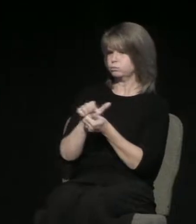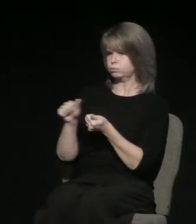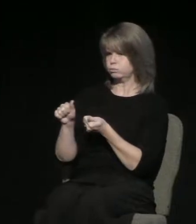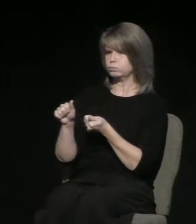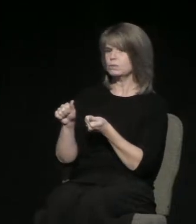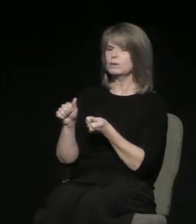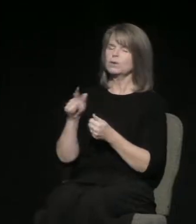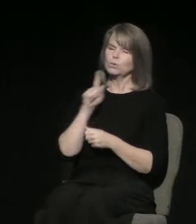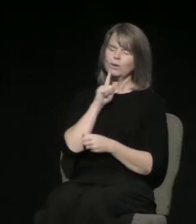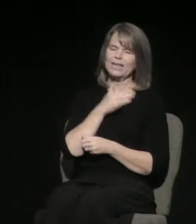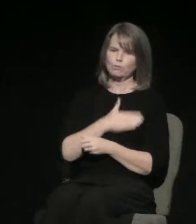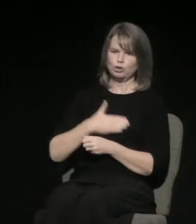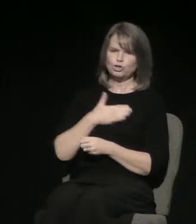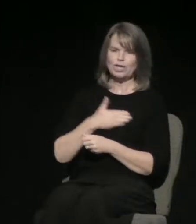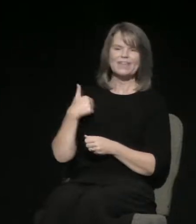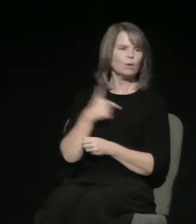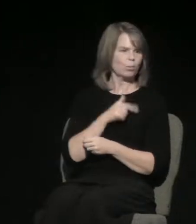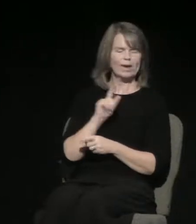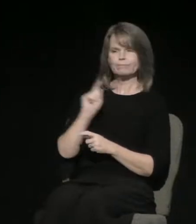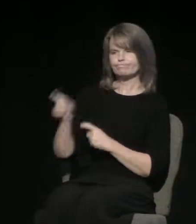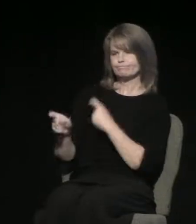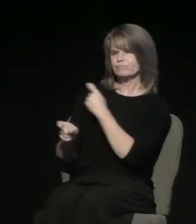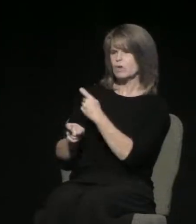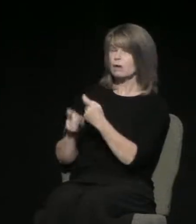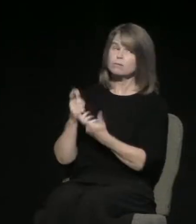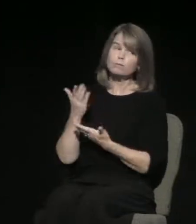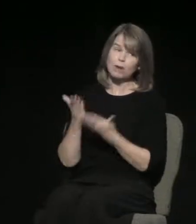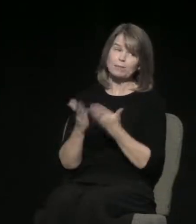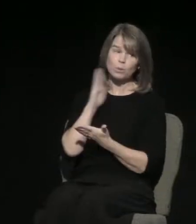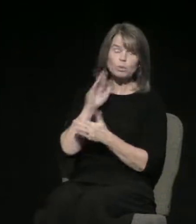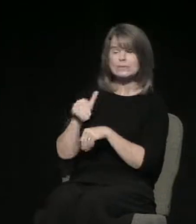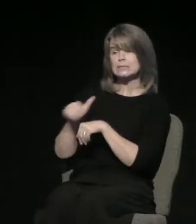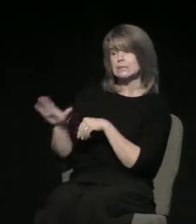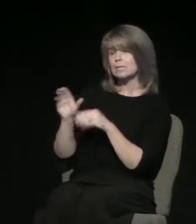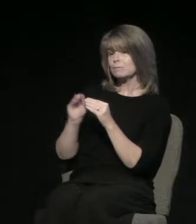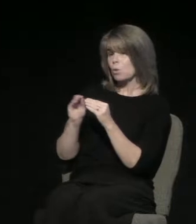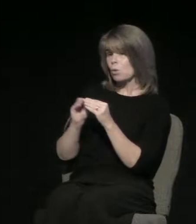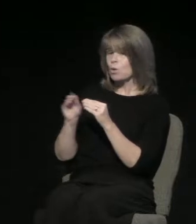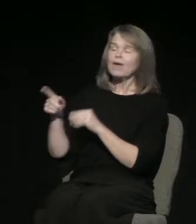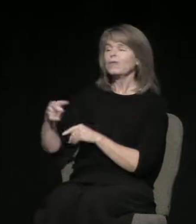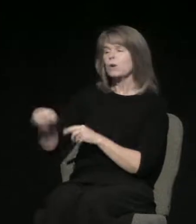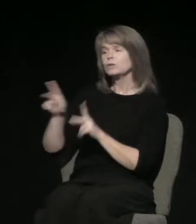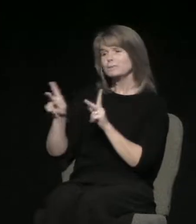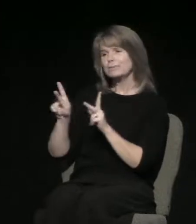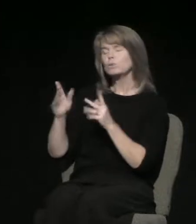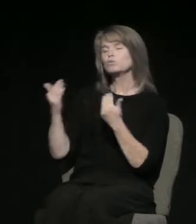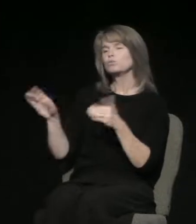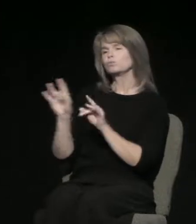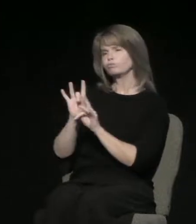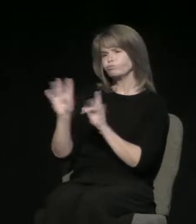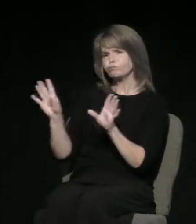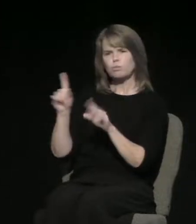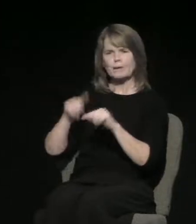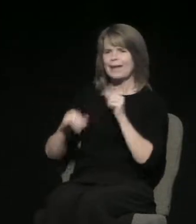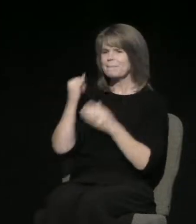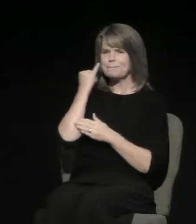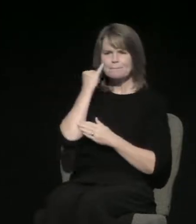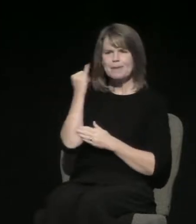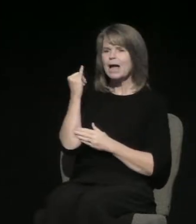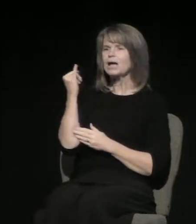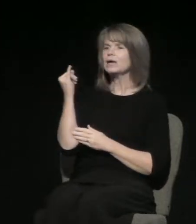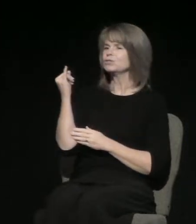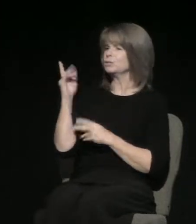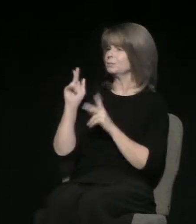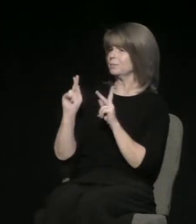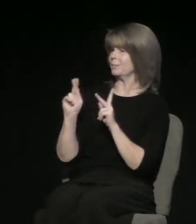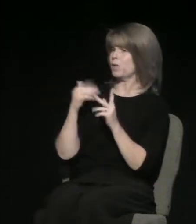involvement with them And I told him we'd likely be sending more To help out Because those folks have been devastated And he said, you just can't imagine People